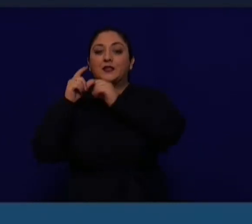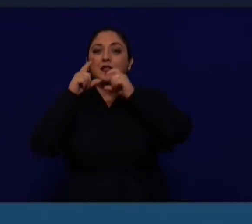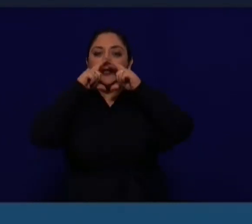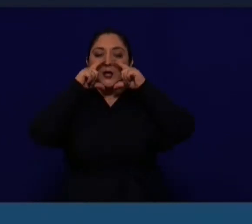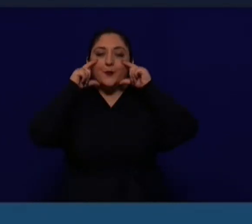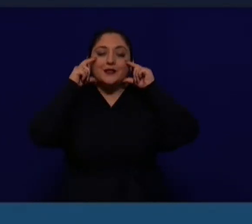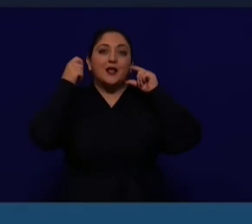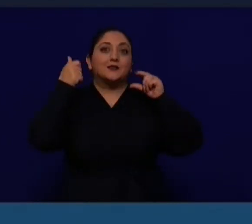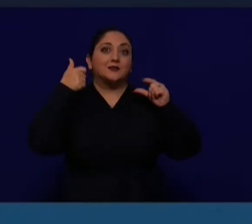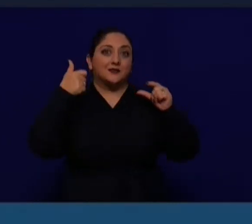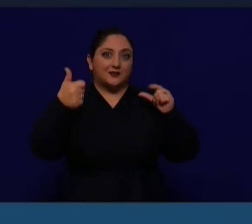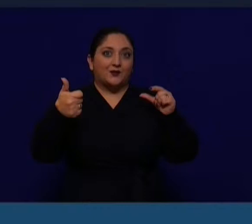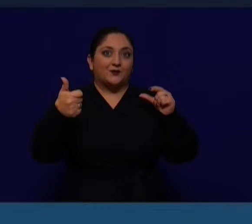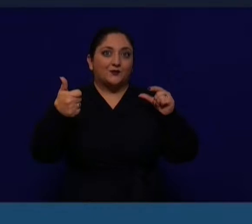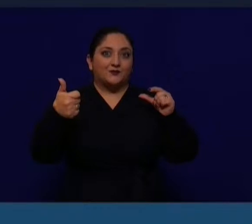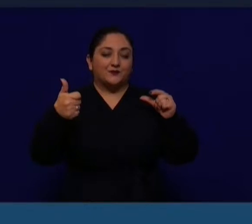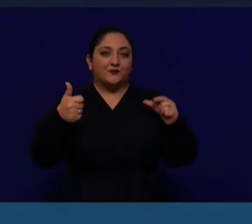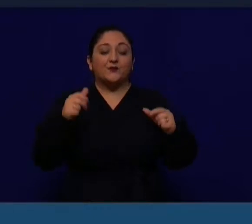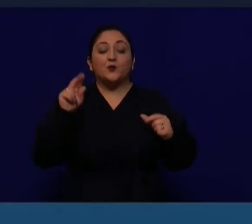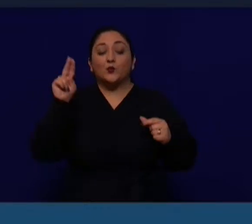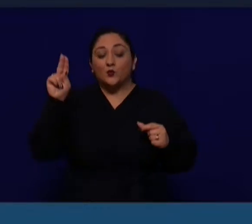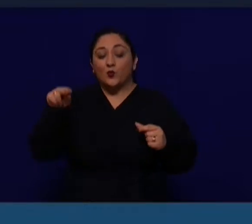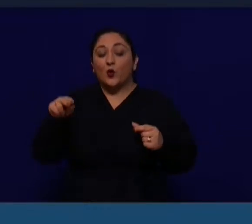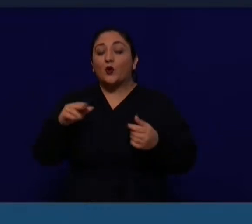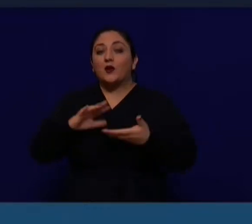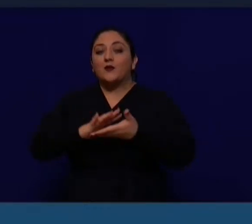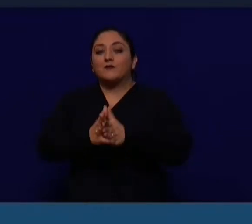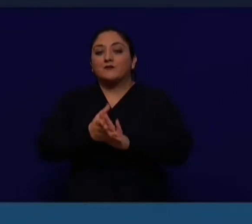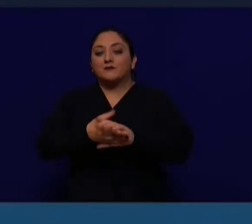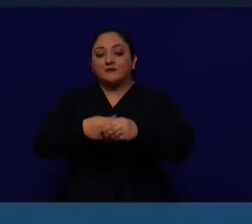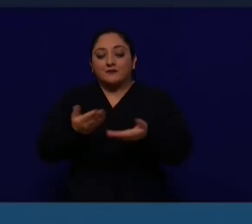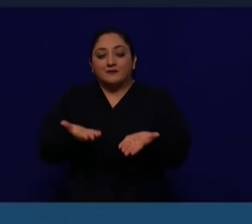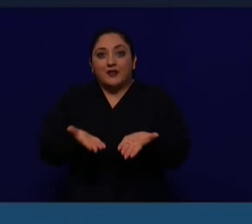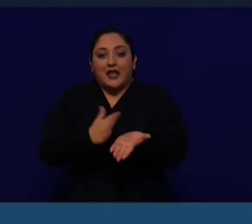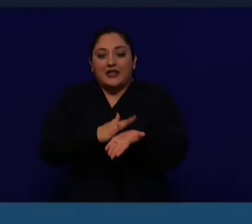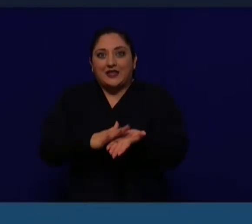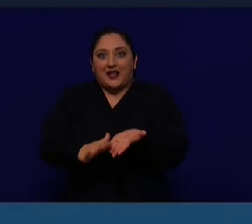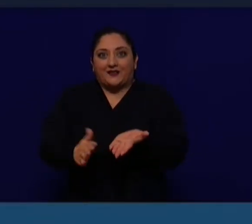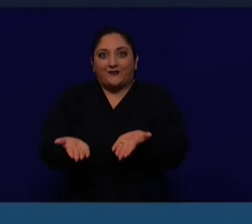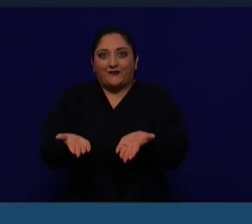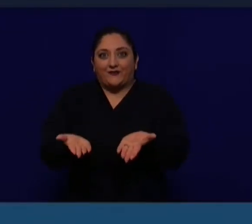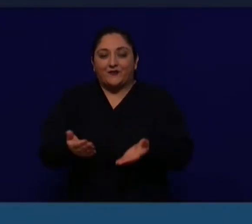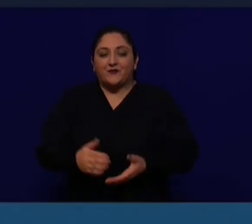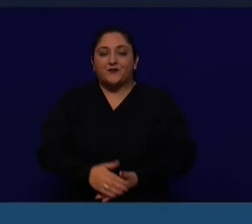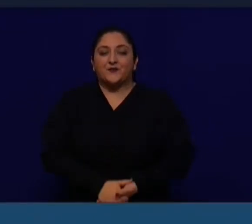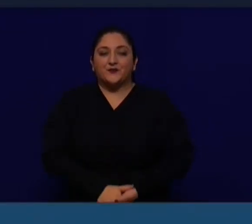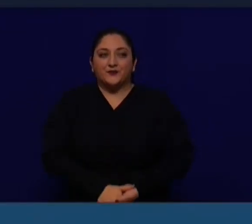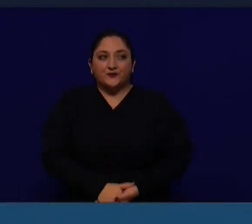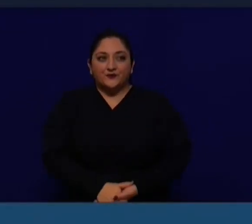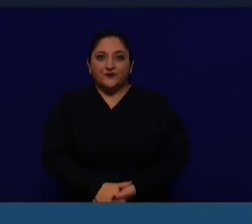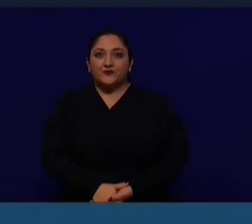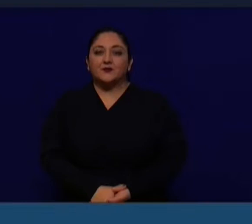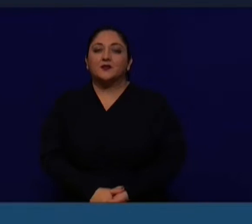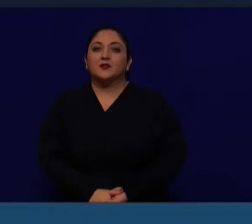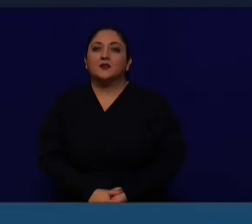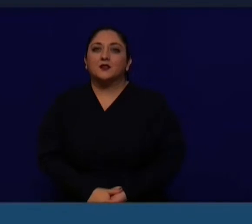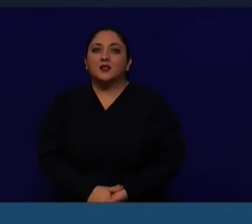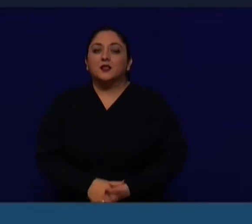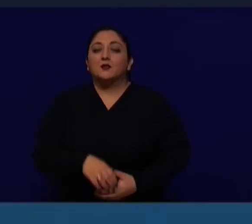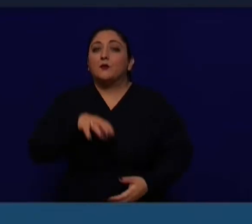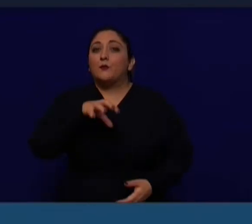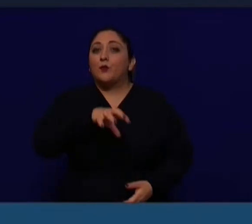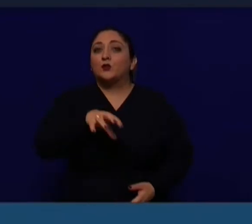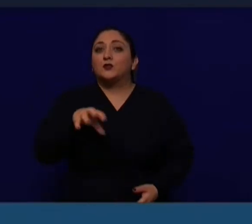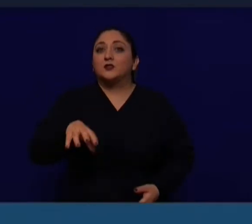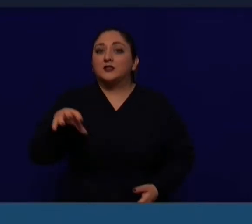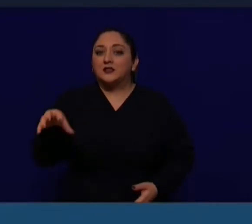ikollok trasmissjoni u li ġena tal-idejn hija importanti ħafna wkoll. Min-naħa ta' pajjiżi li huma